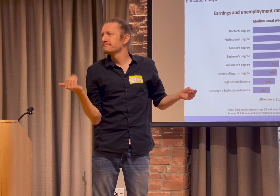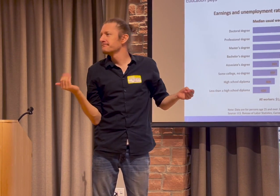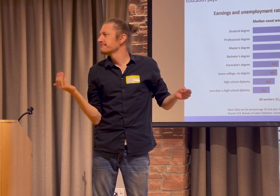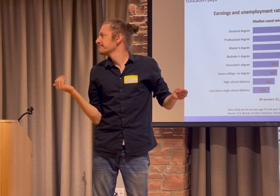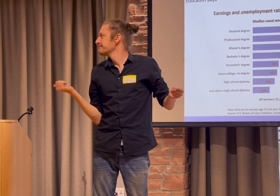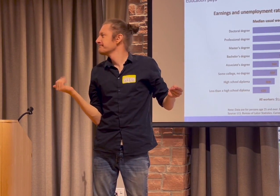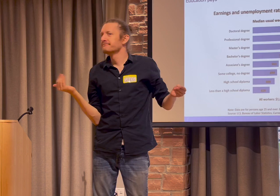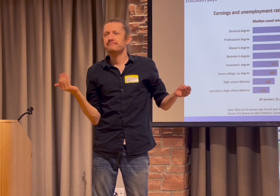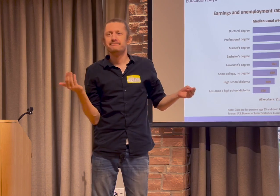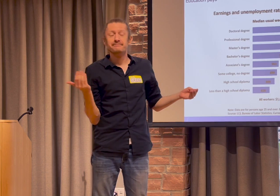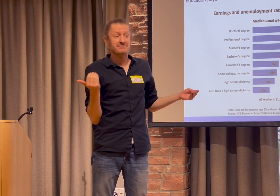where's my money?